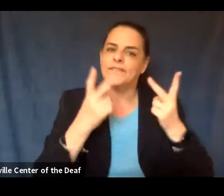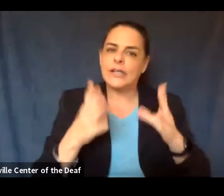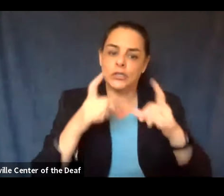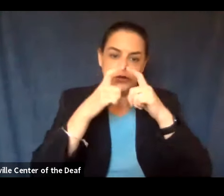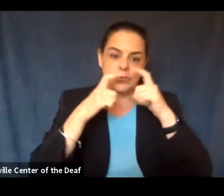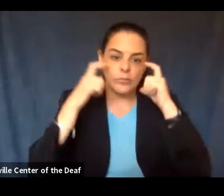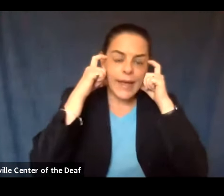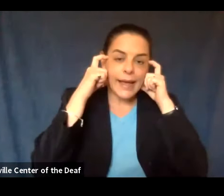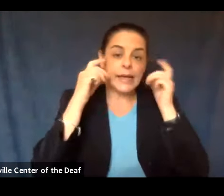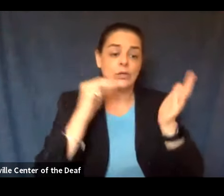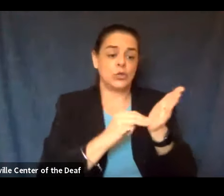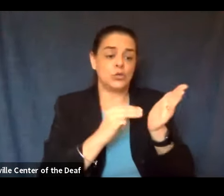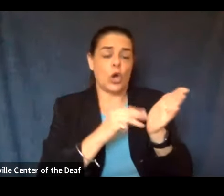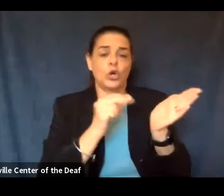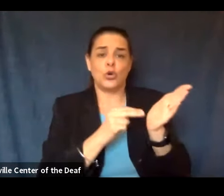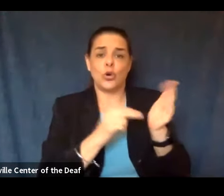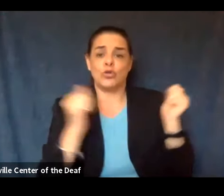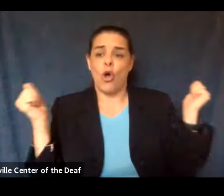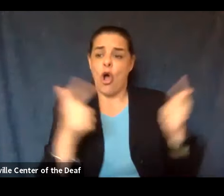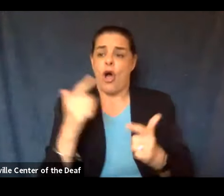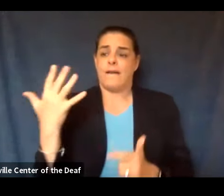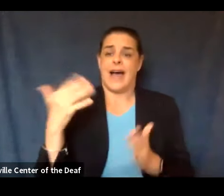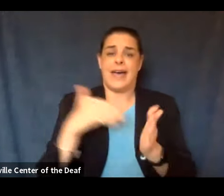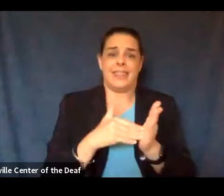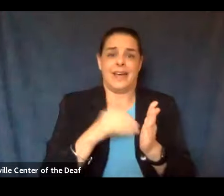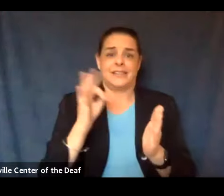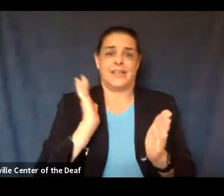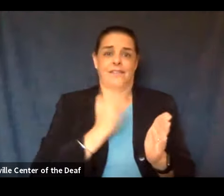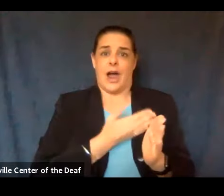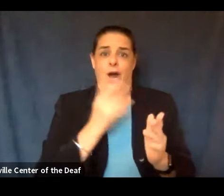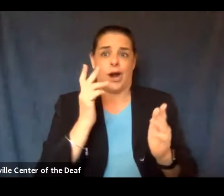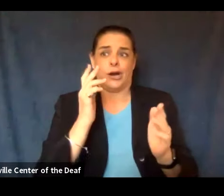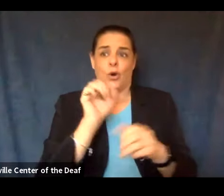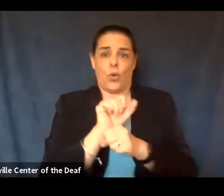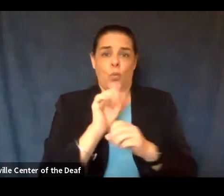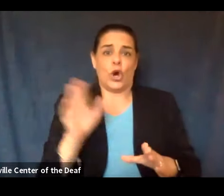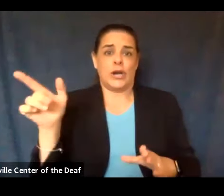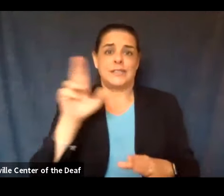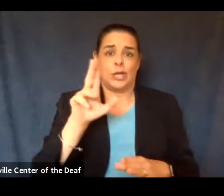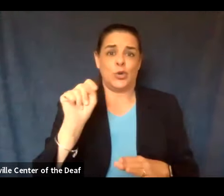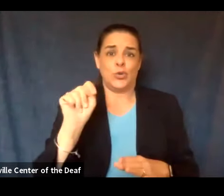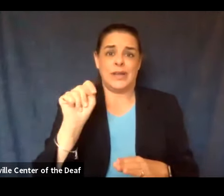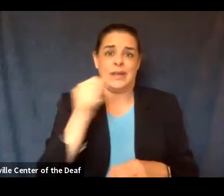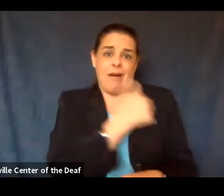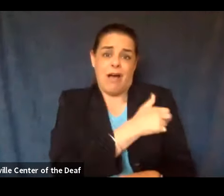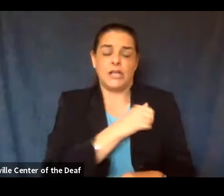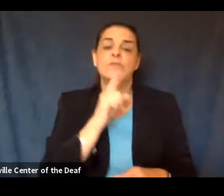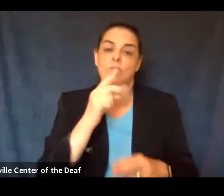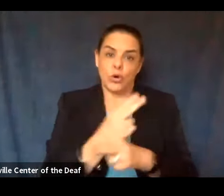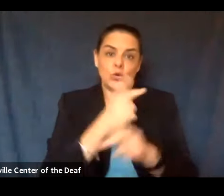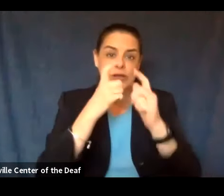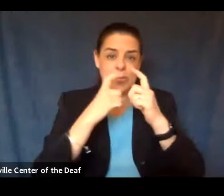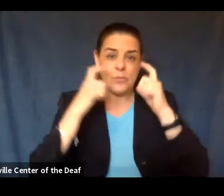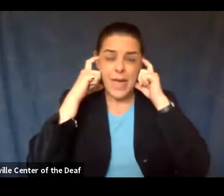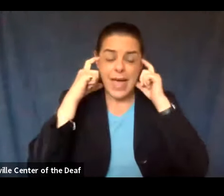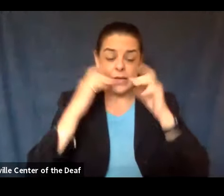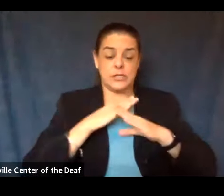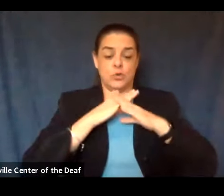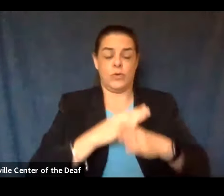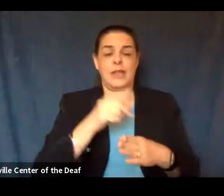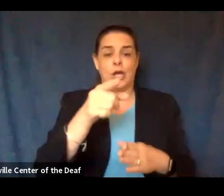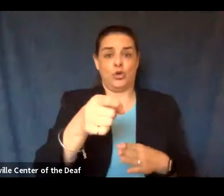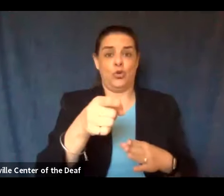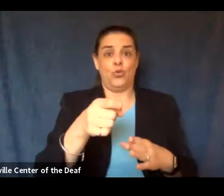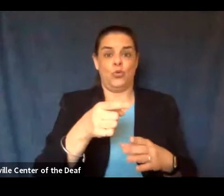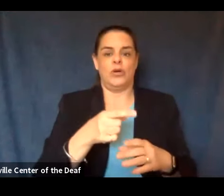providers. I know that all 5,000 of our team members at the University of Tennessee Medical Center are masked, protecting you from us. We hope